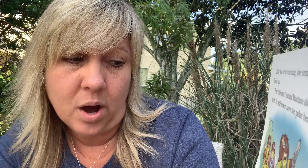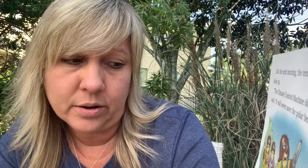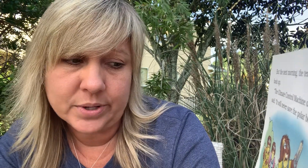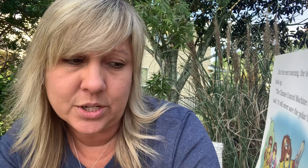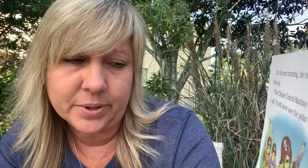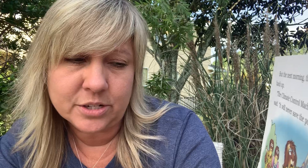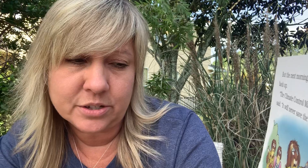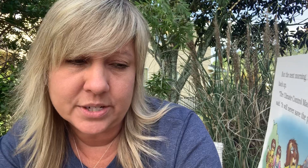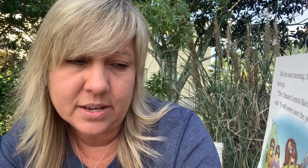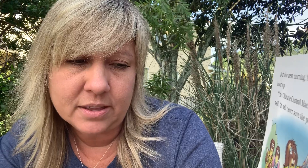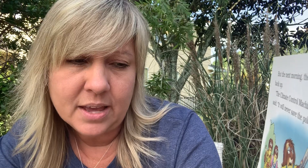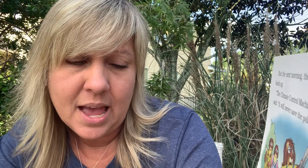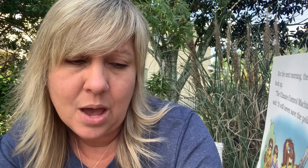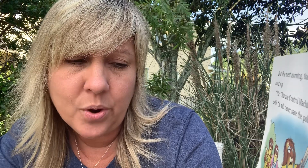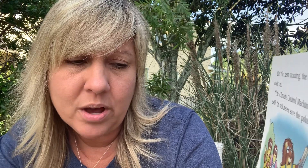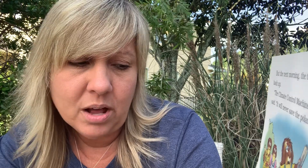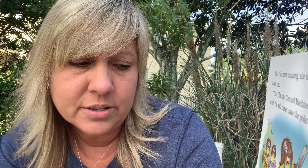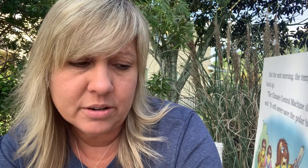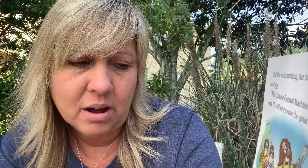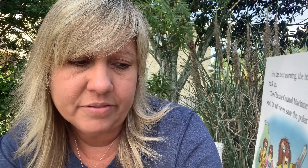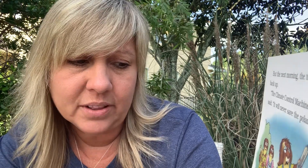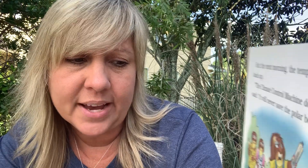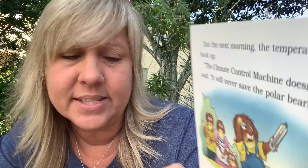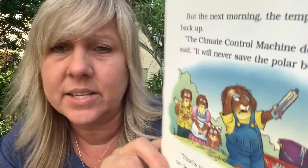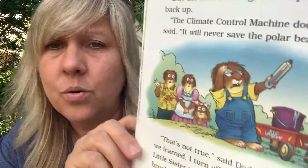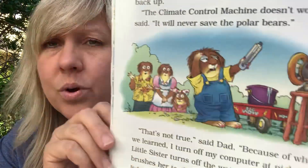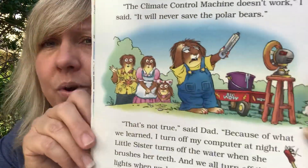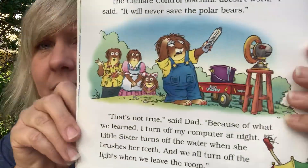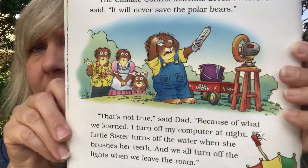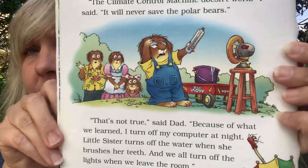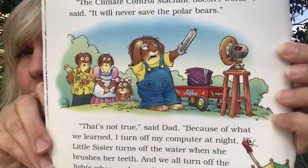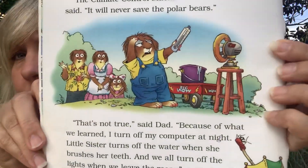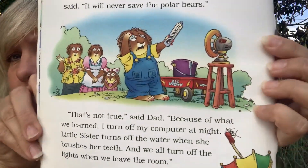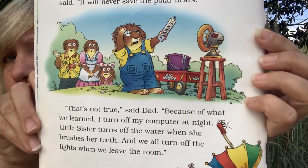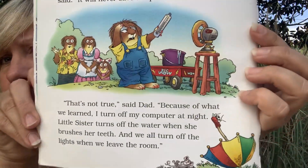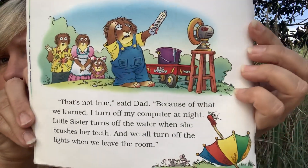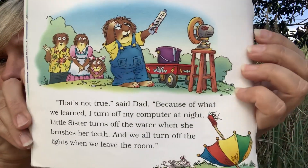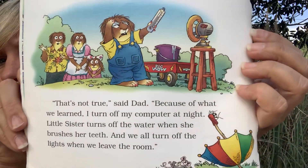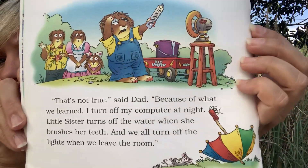when she brushes her teeth, and we all turn off the lights when we leave the room."